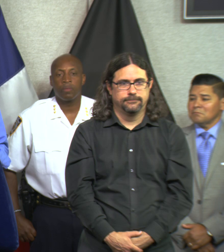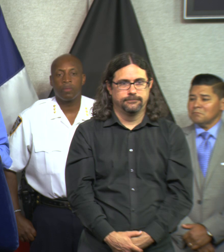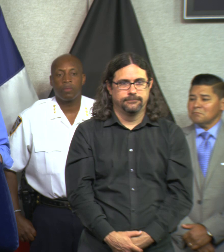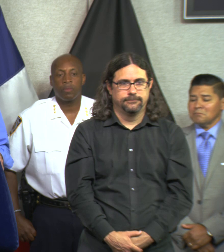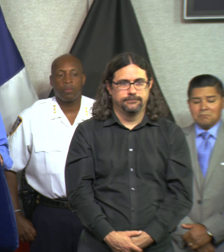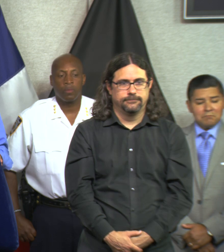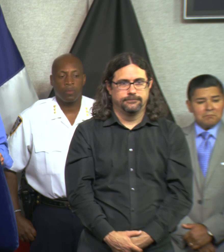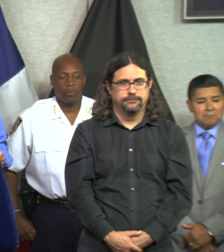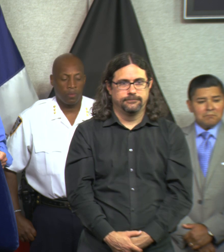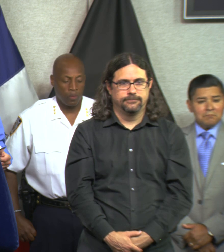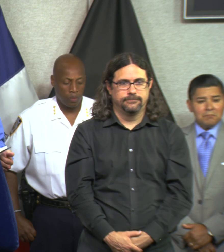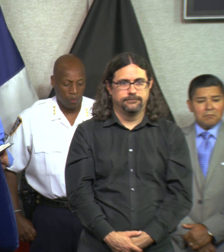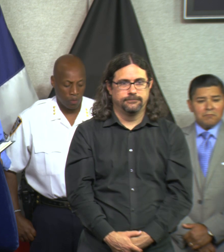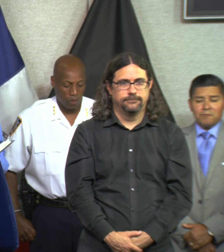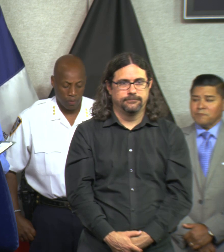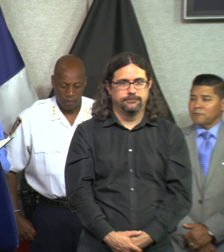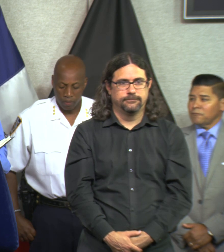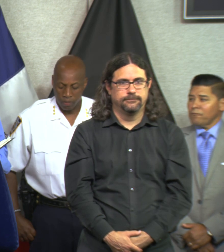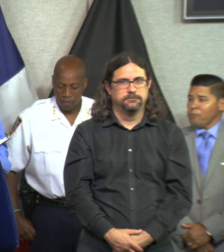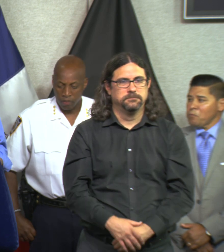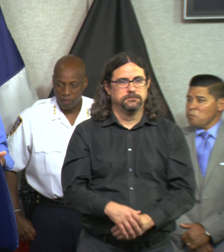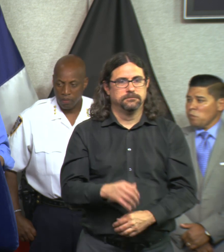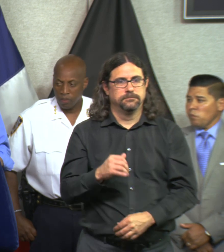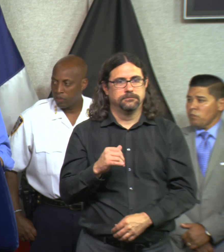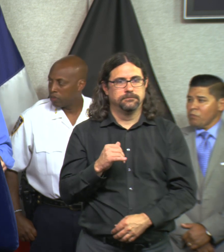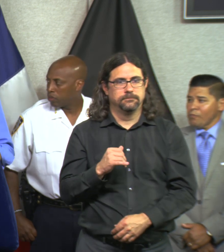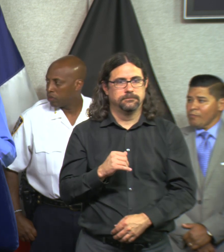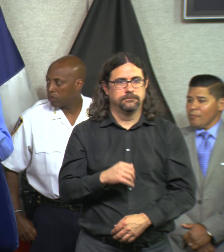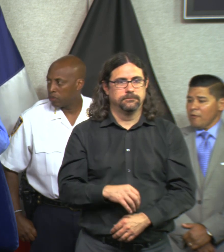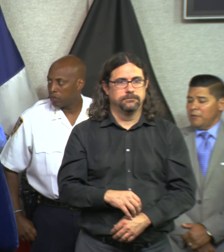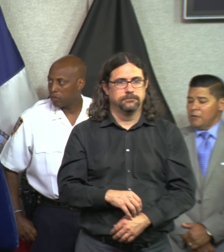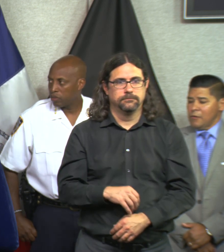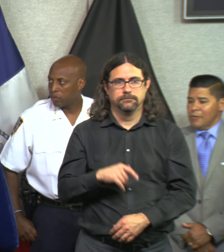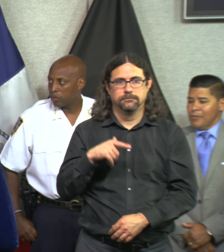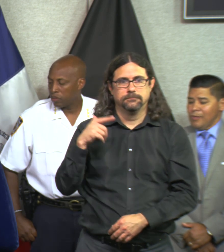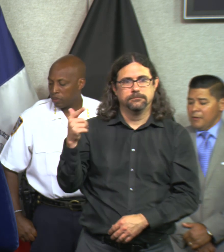turn to our Emergency Management Commissioner, Deanne Criswell.